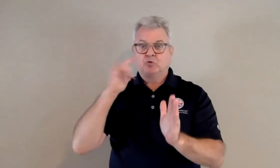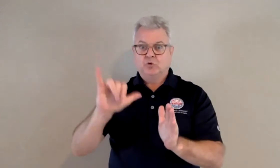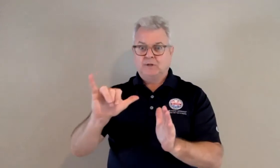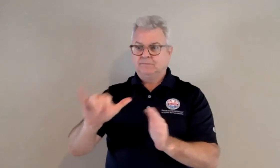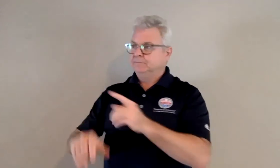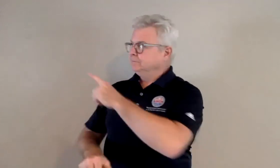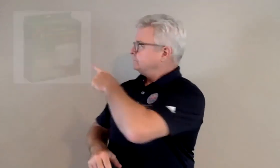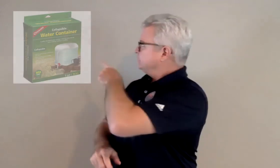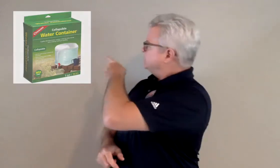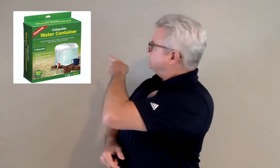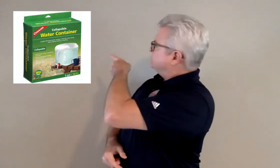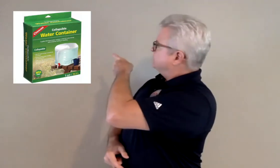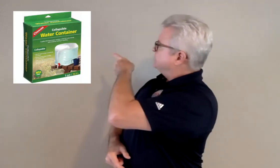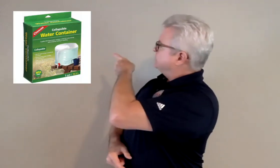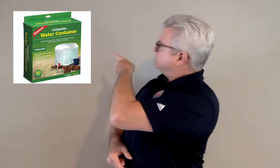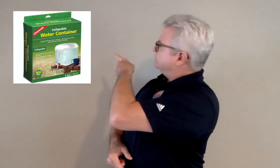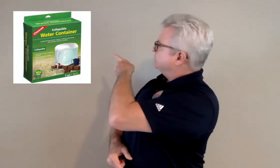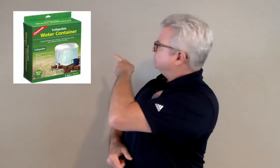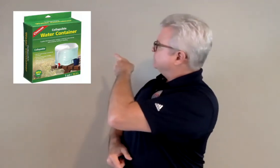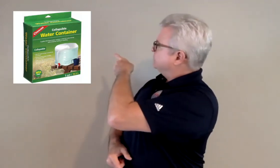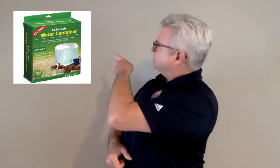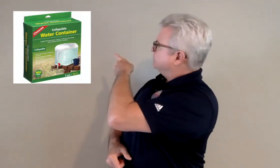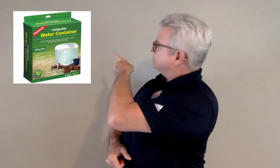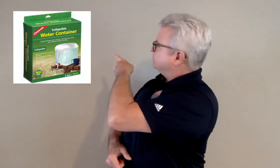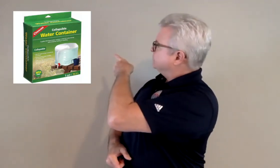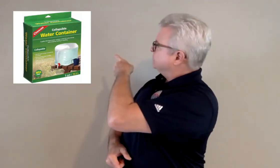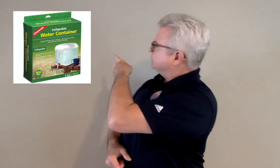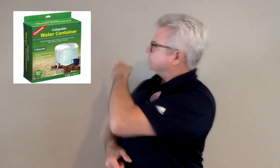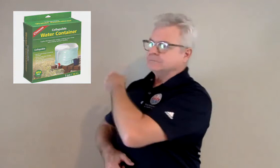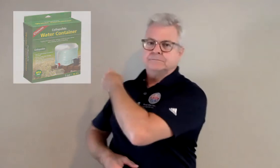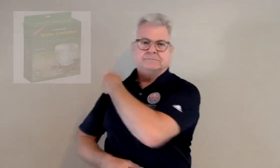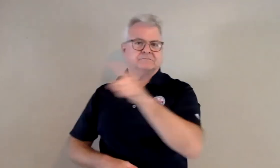as well. I'll show you a picture of what that could look like right here.